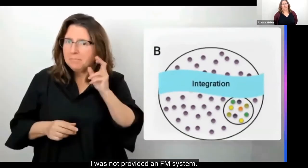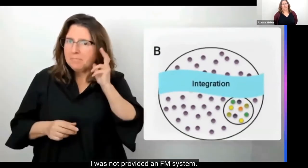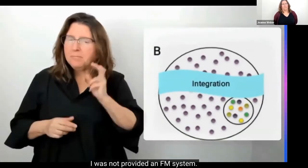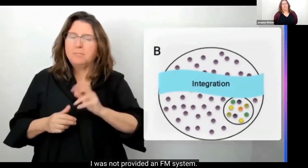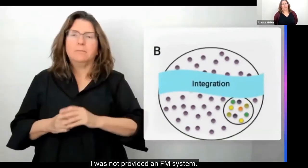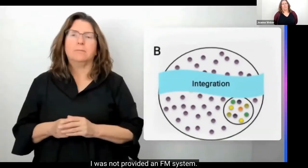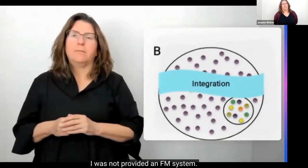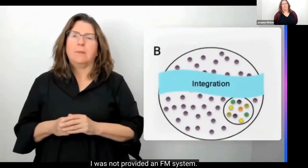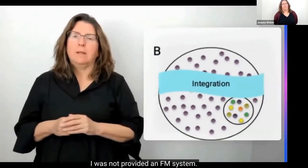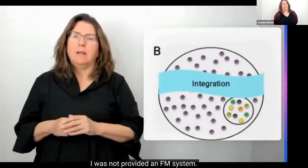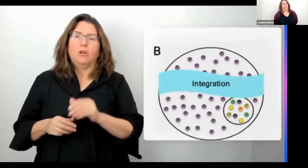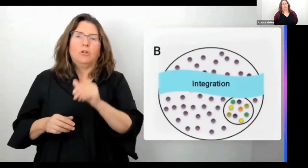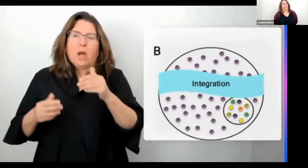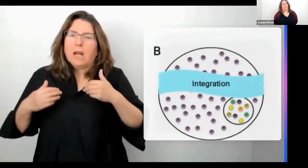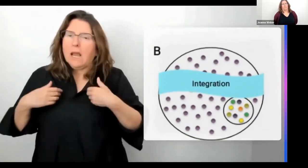system.